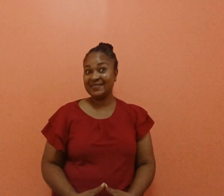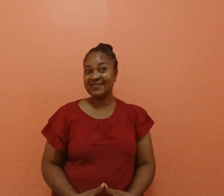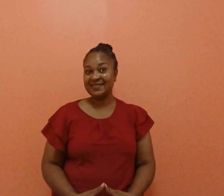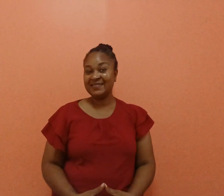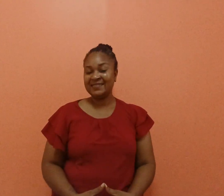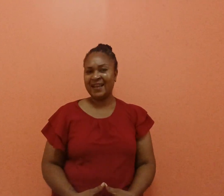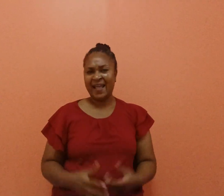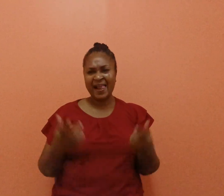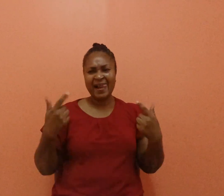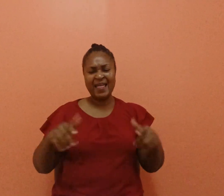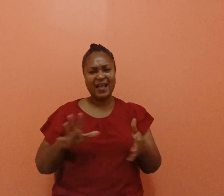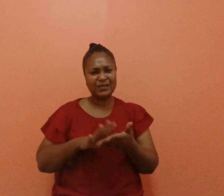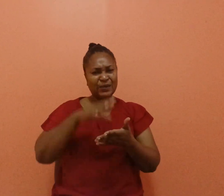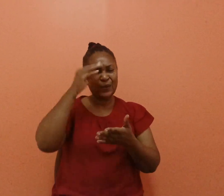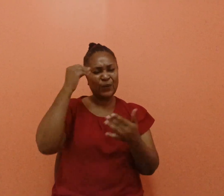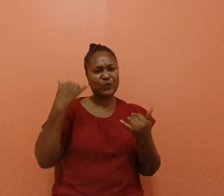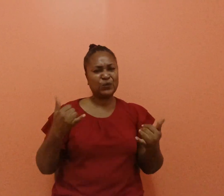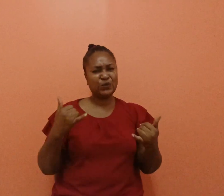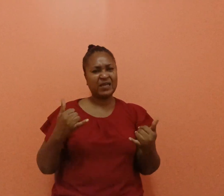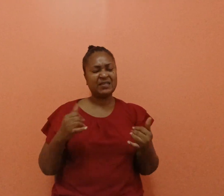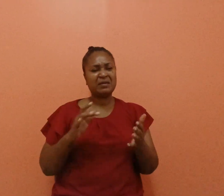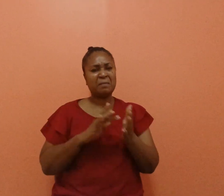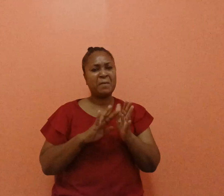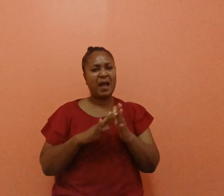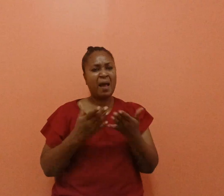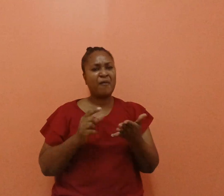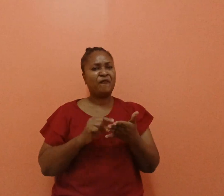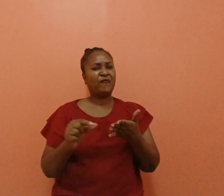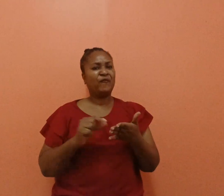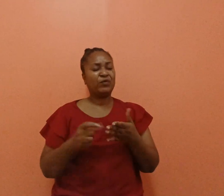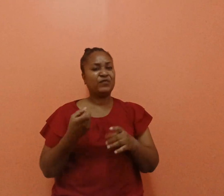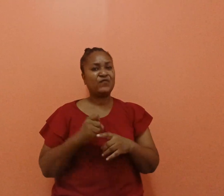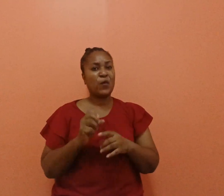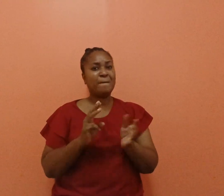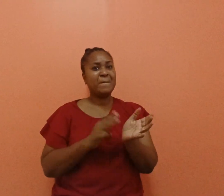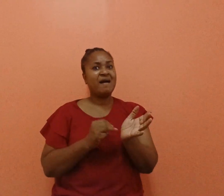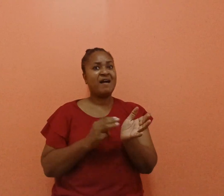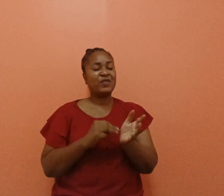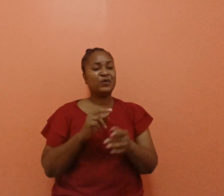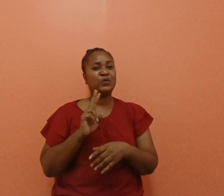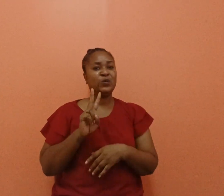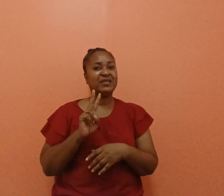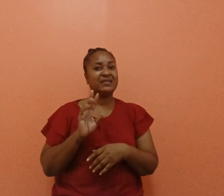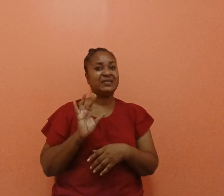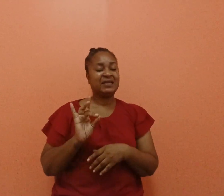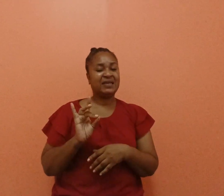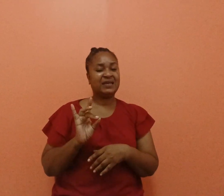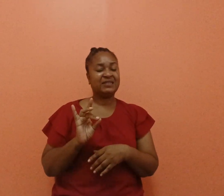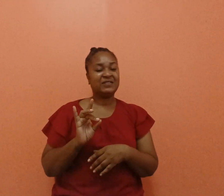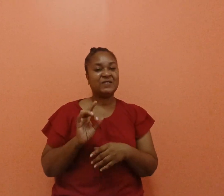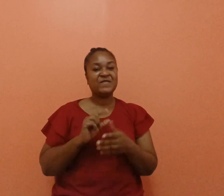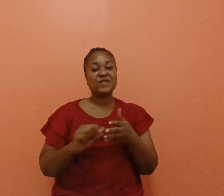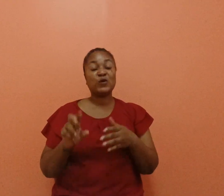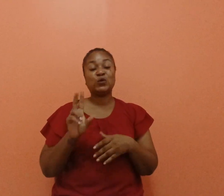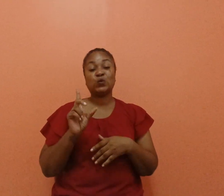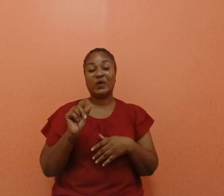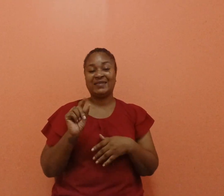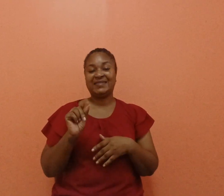Let's learn today's Bible verse from Matthew chapter 28, verse 20.